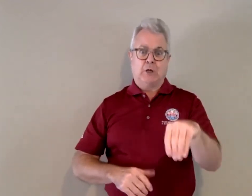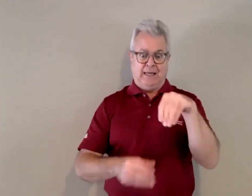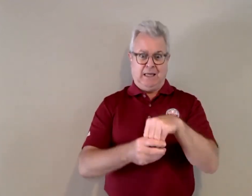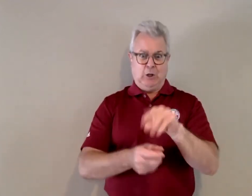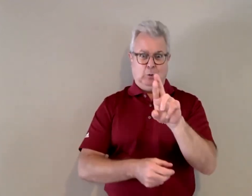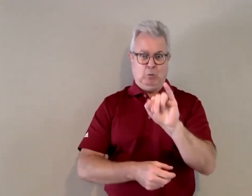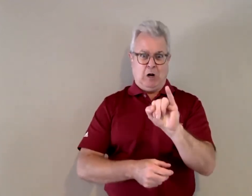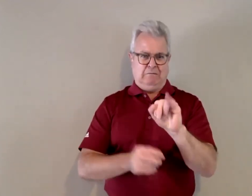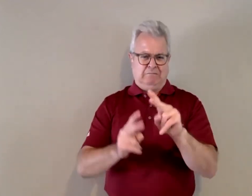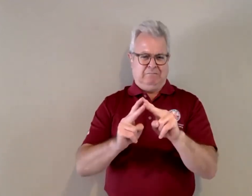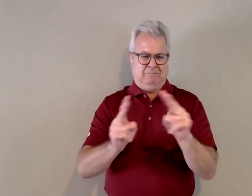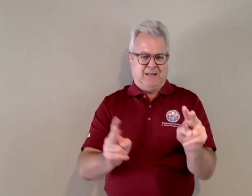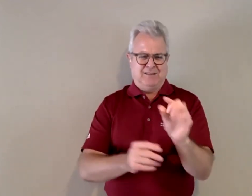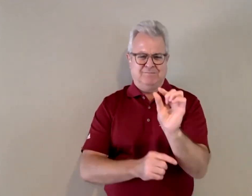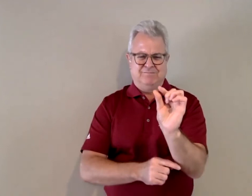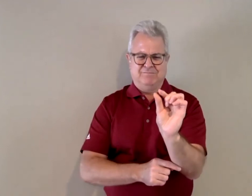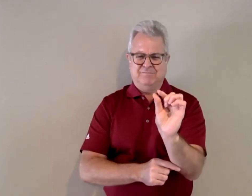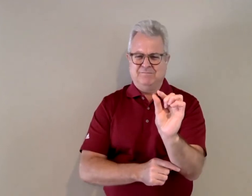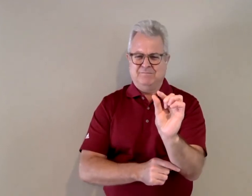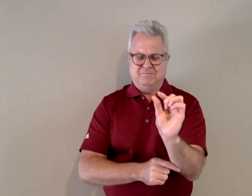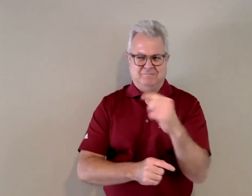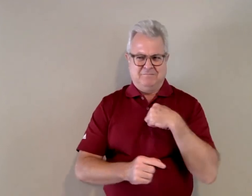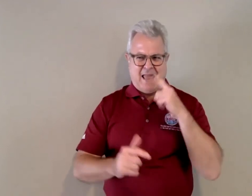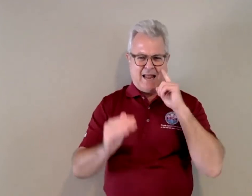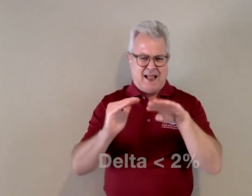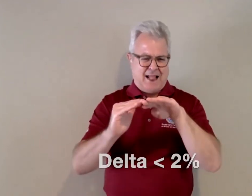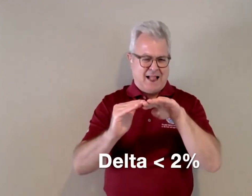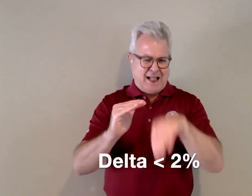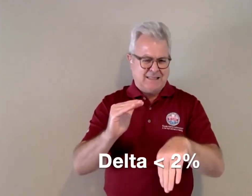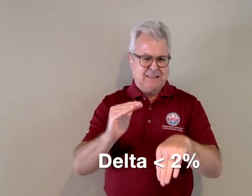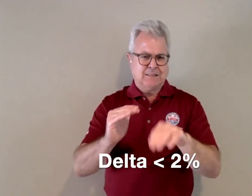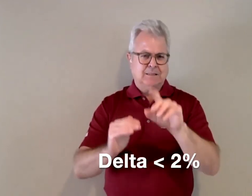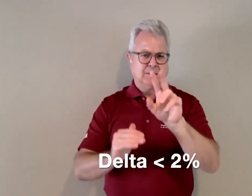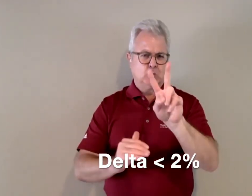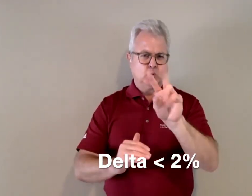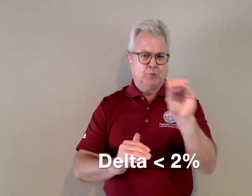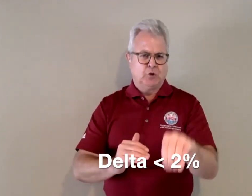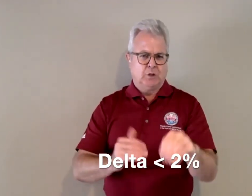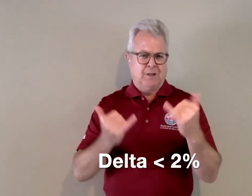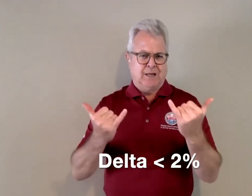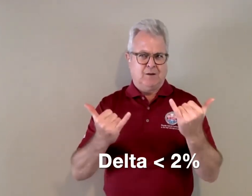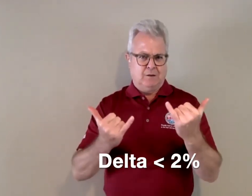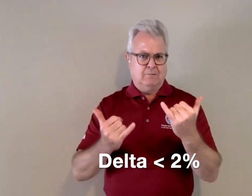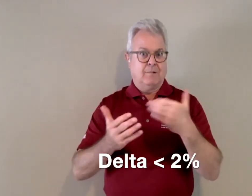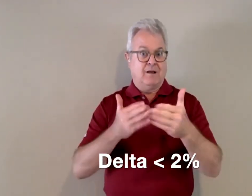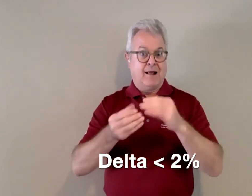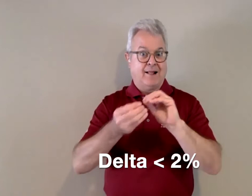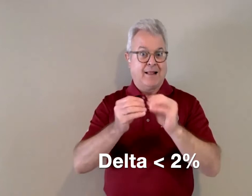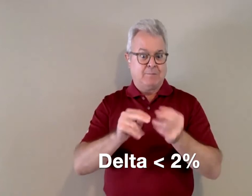COVID in the United States are coming from Delta. Now in Rhode Island, it's less than